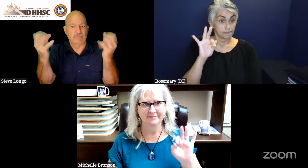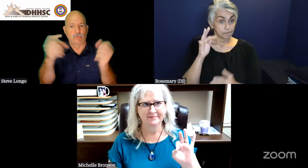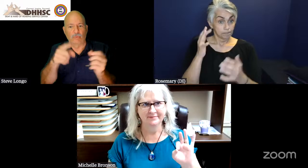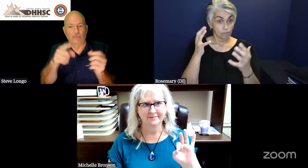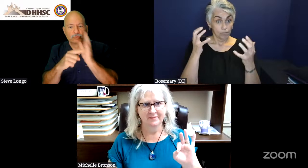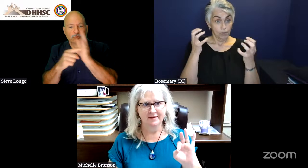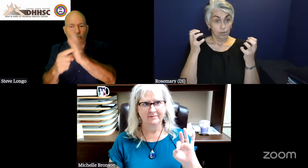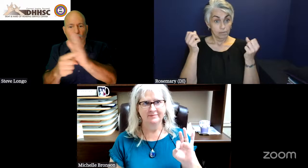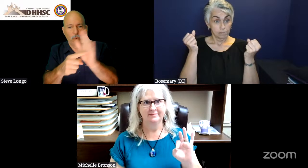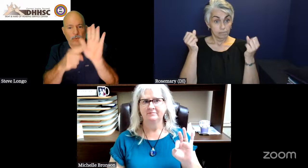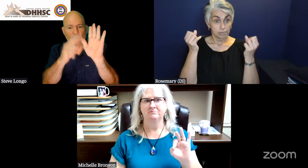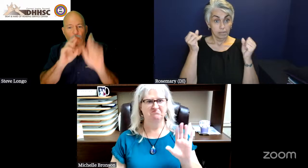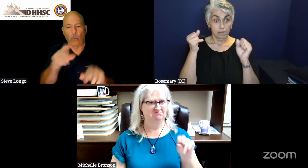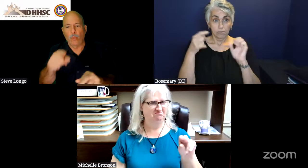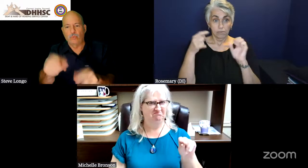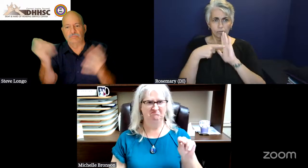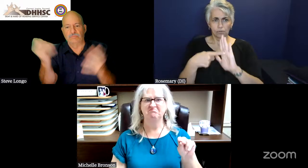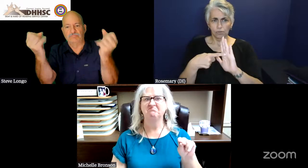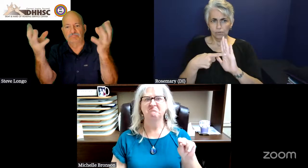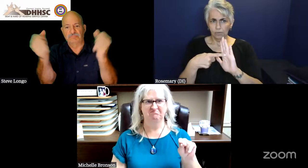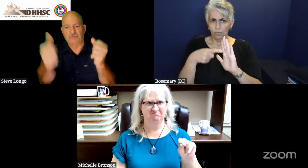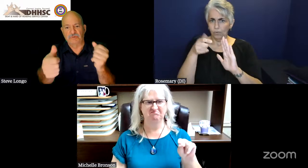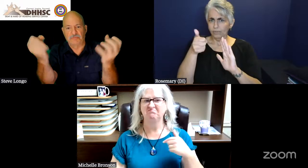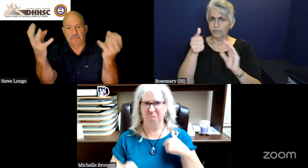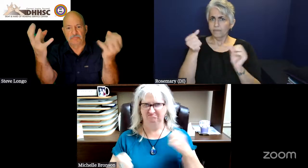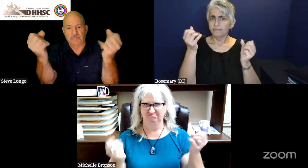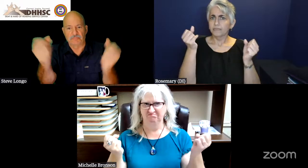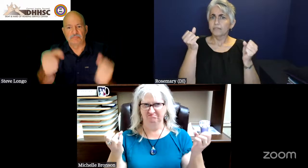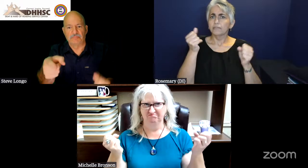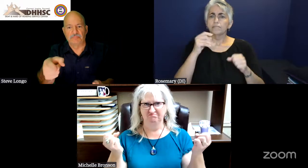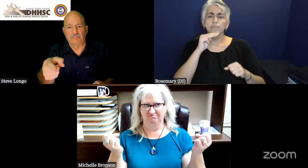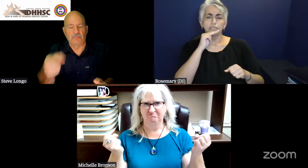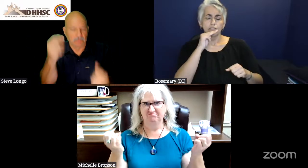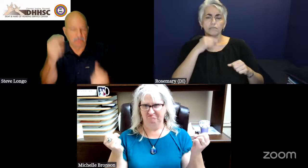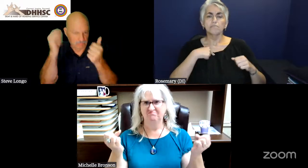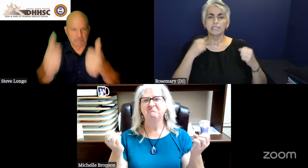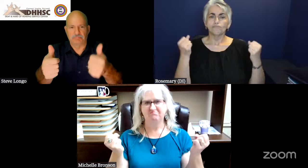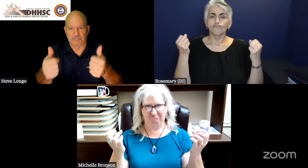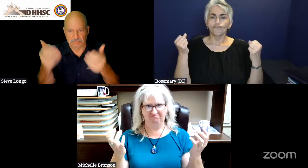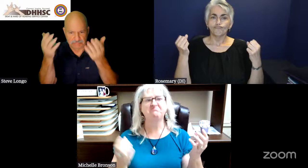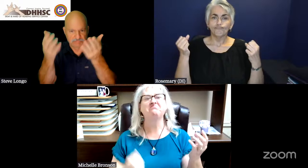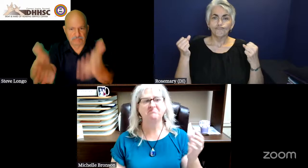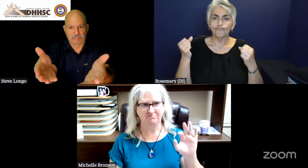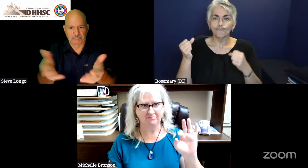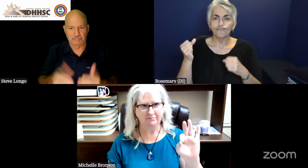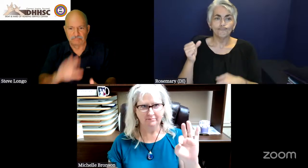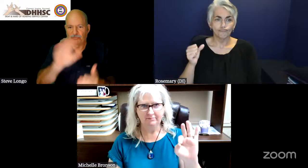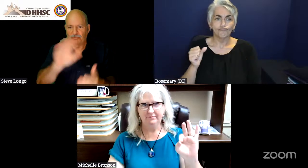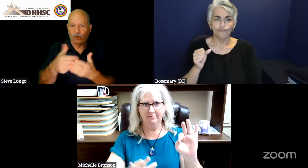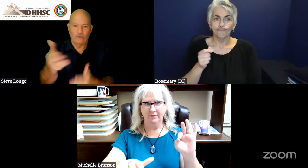share her report now. And if you want to show or sign yourself, or yeah, you're going to